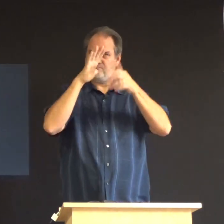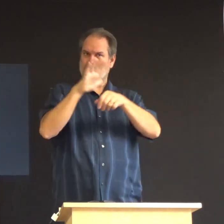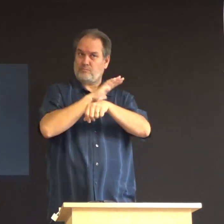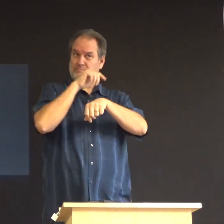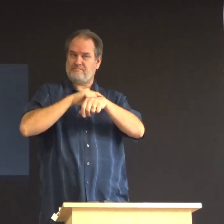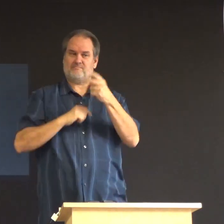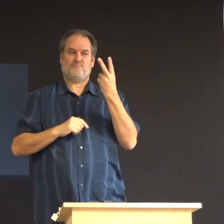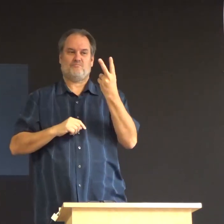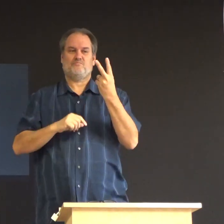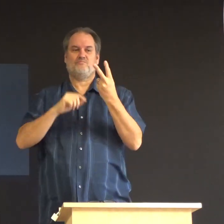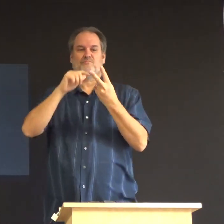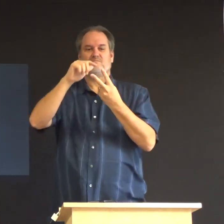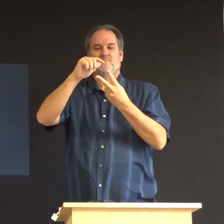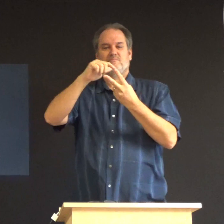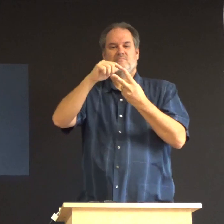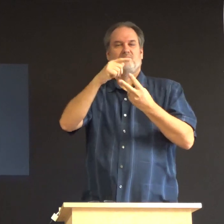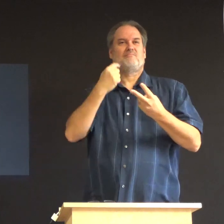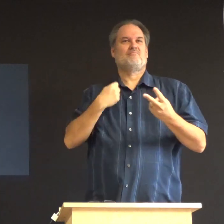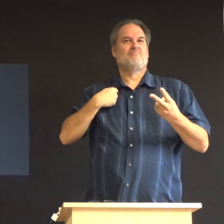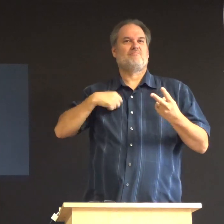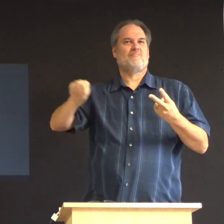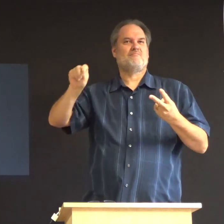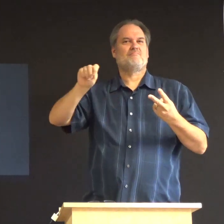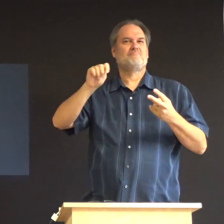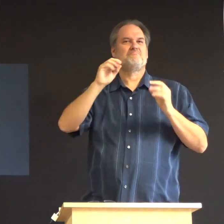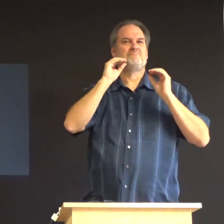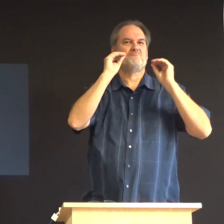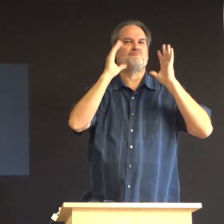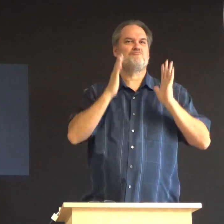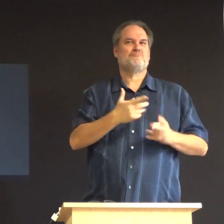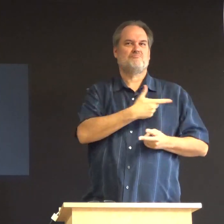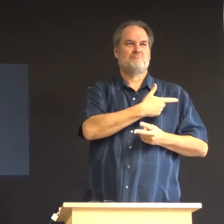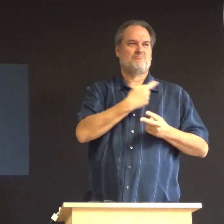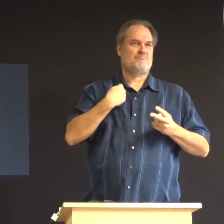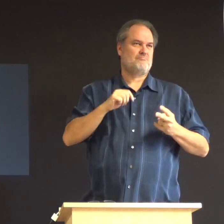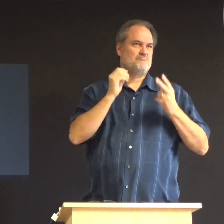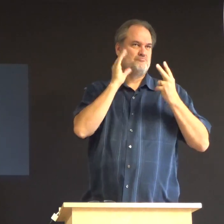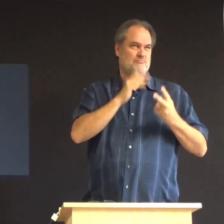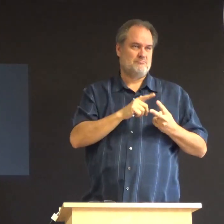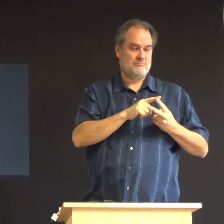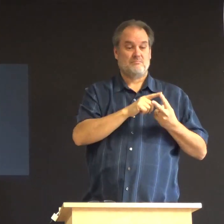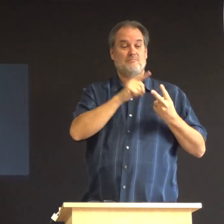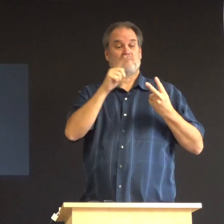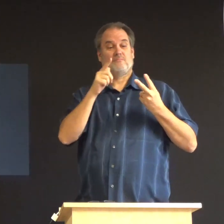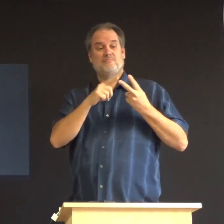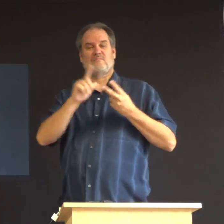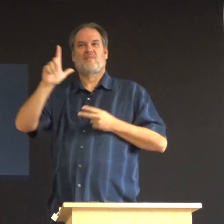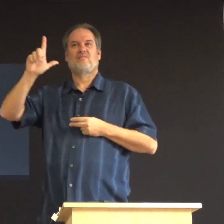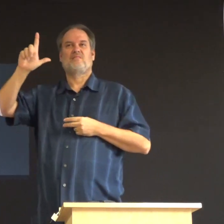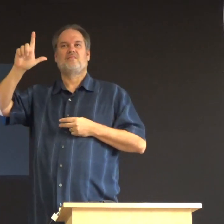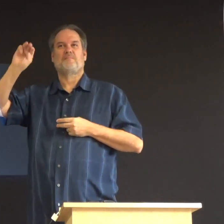church, and he had two things full time. He focused on theology teaching.